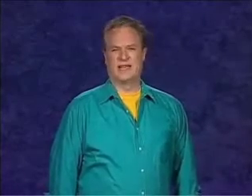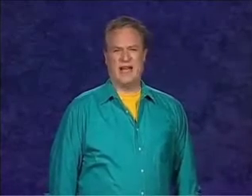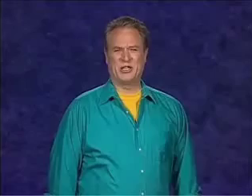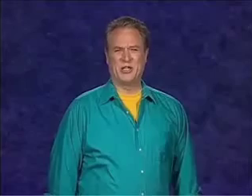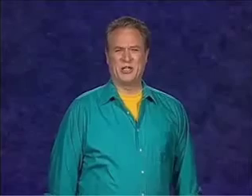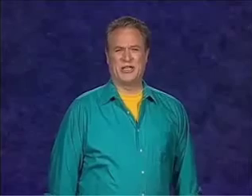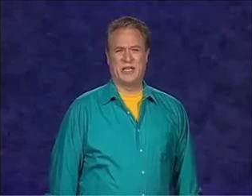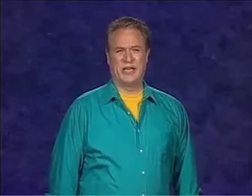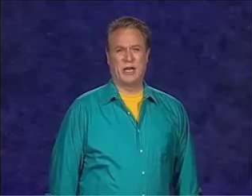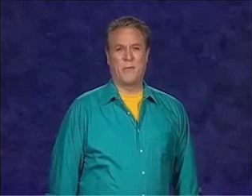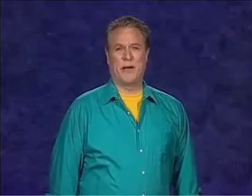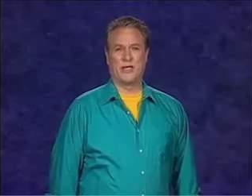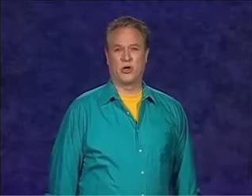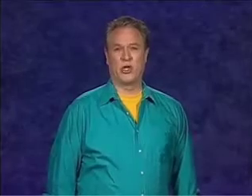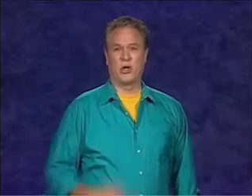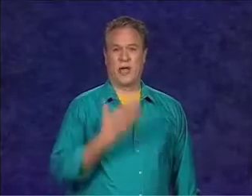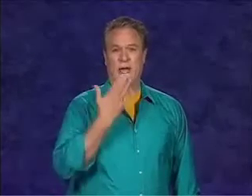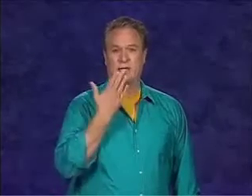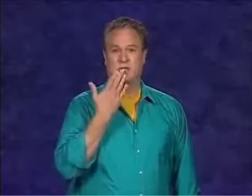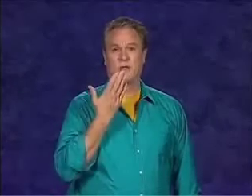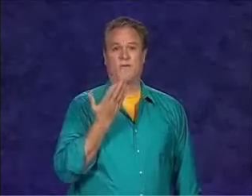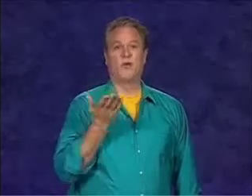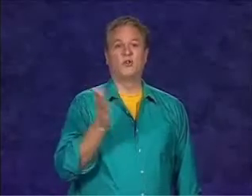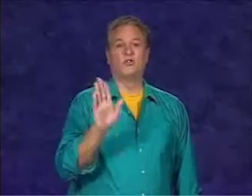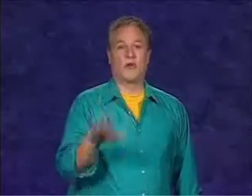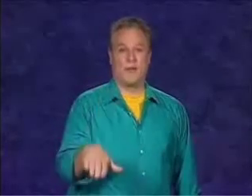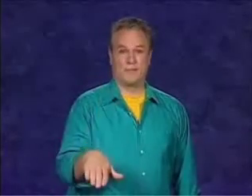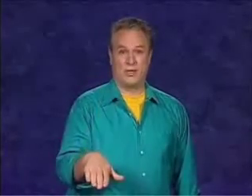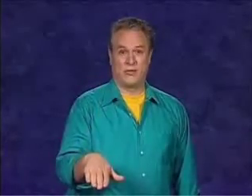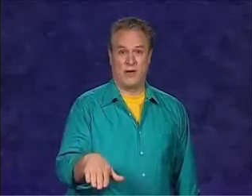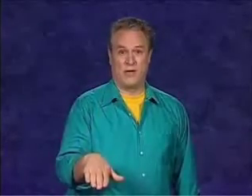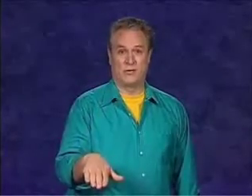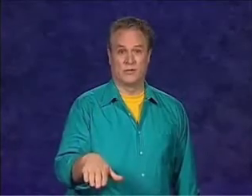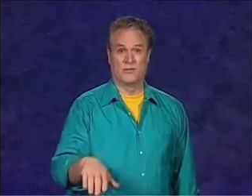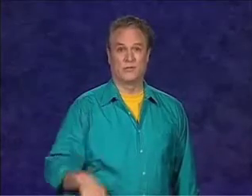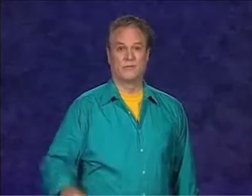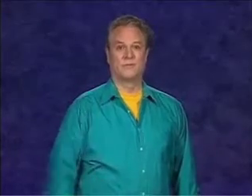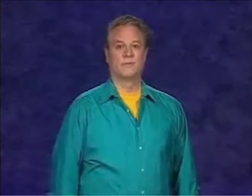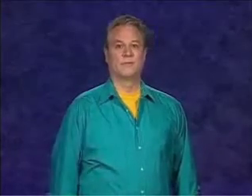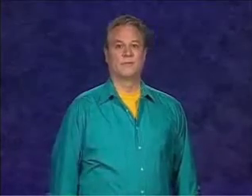not good to eat by turning your hand so the food drops to the ground.